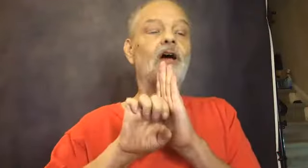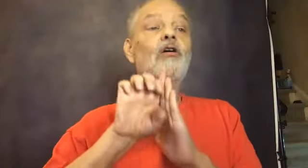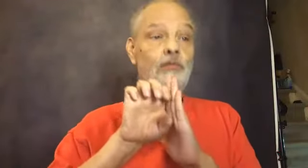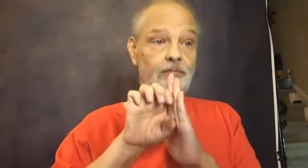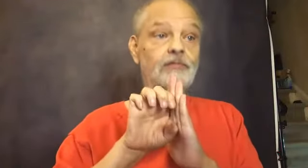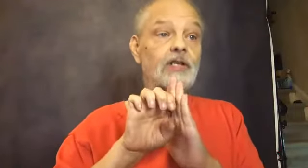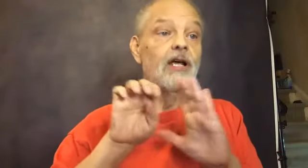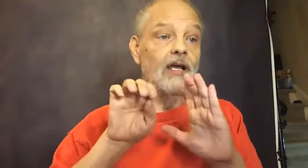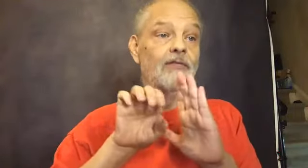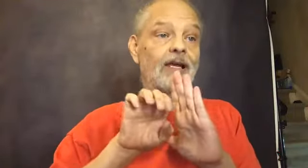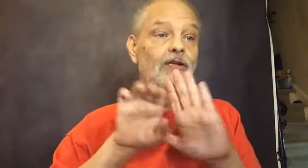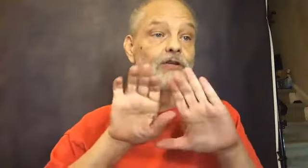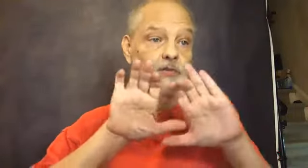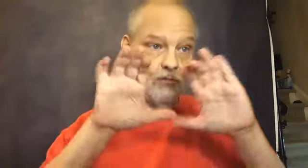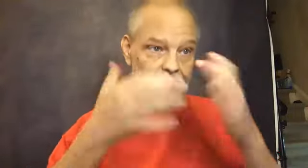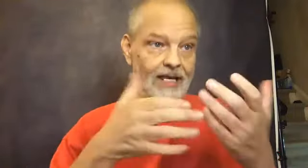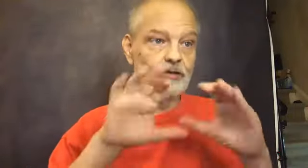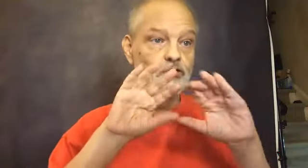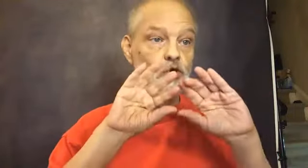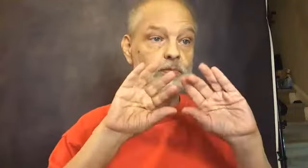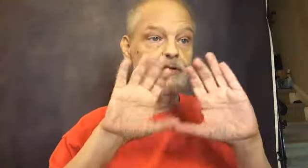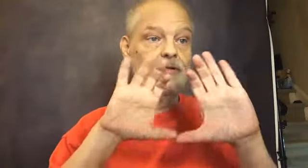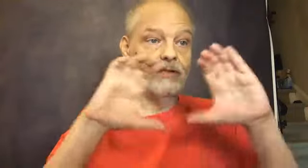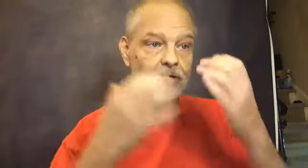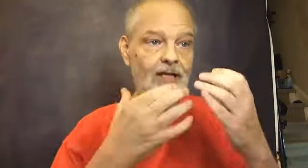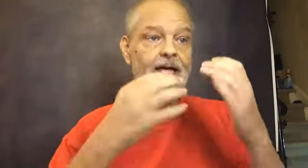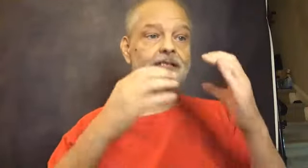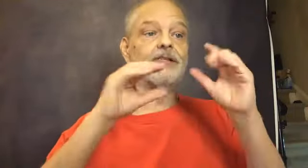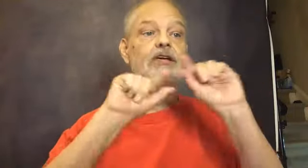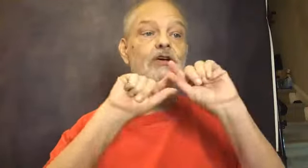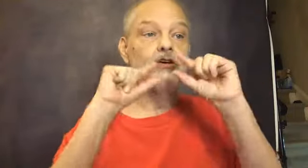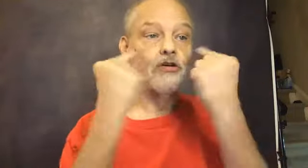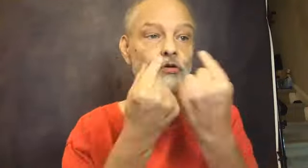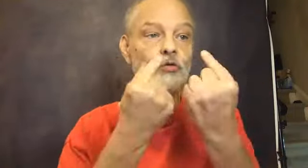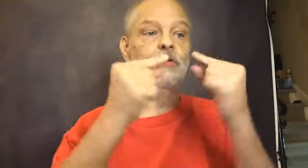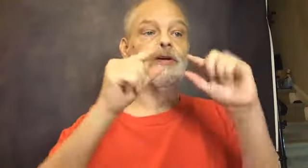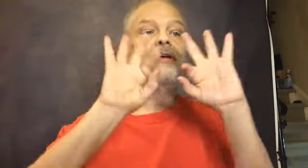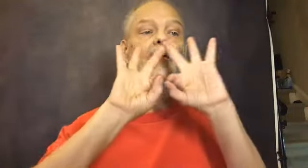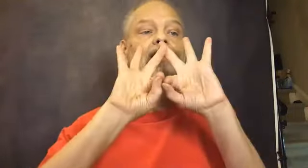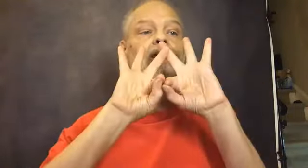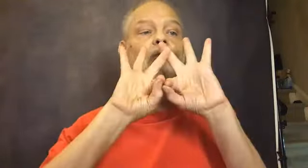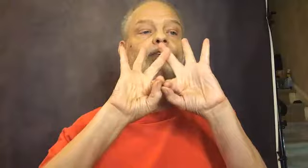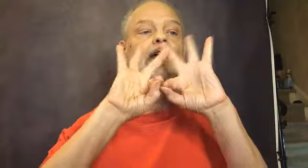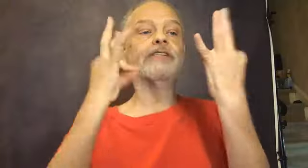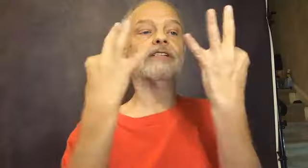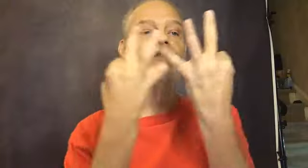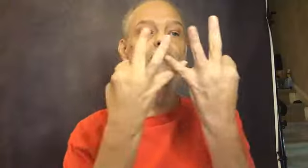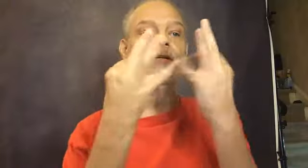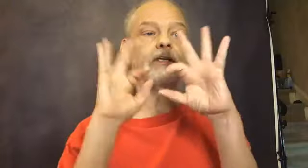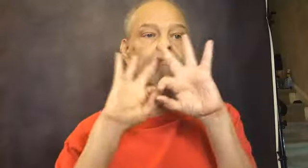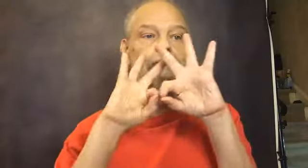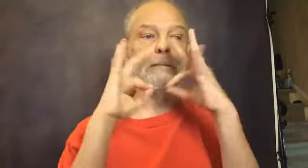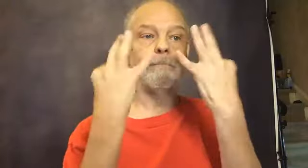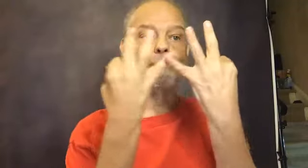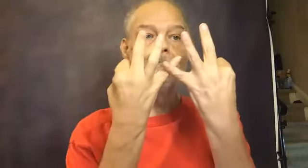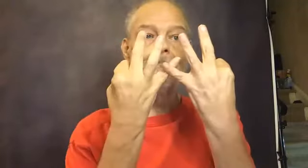Oh, they also, in that group, class, group with F's is family.